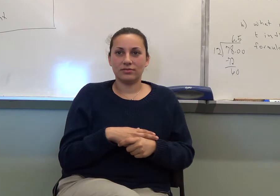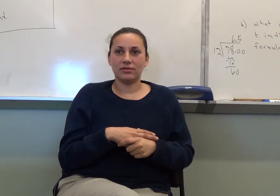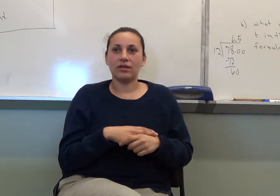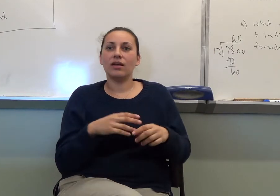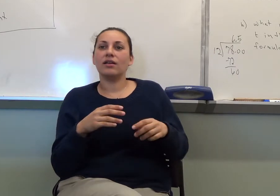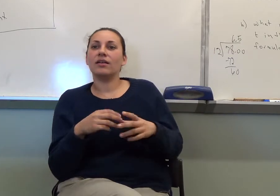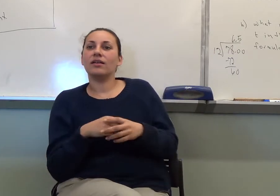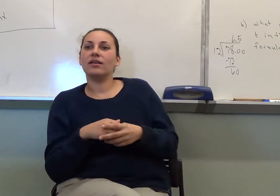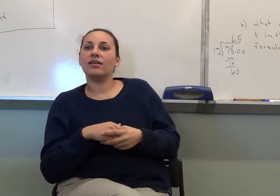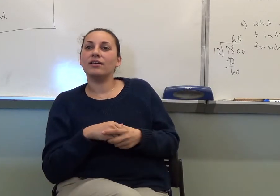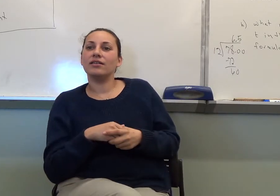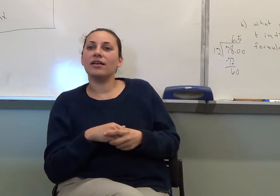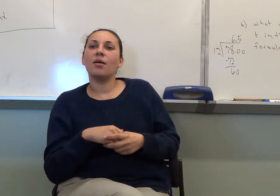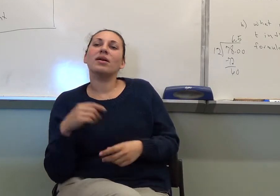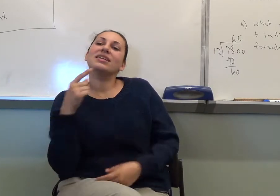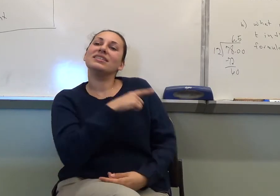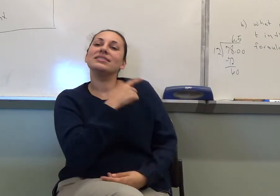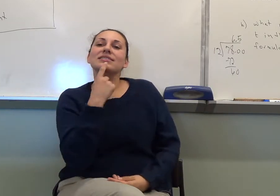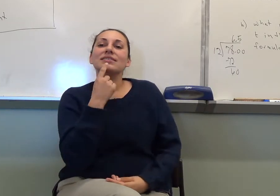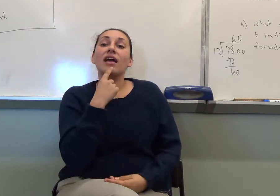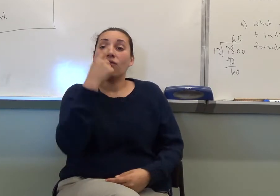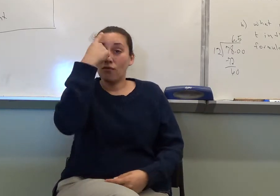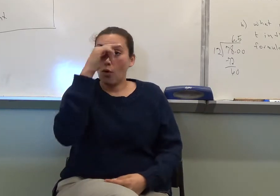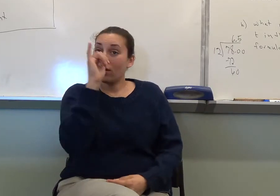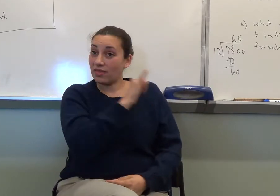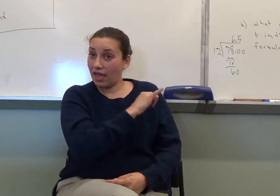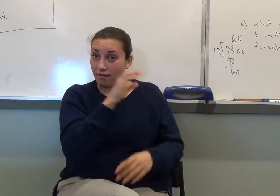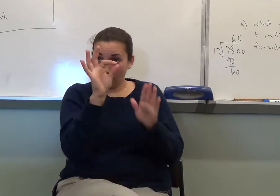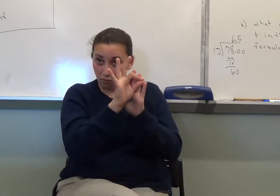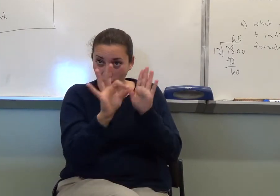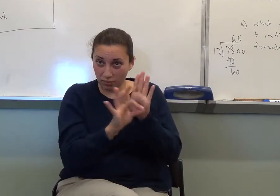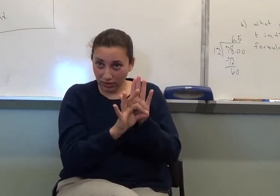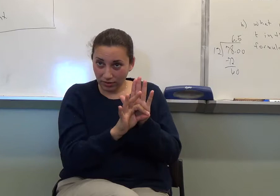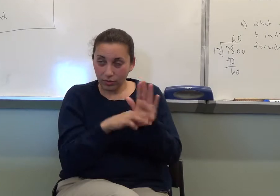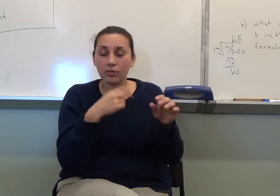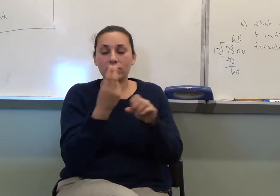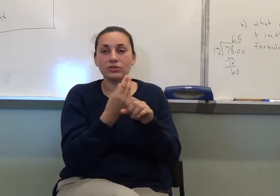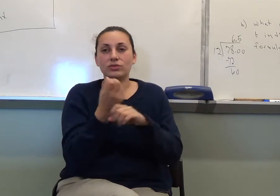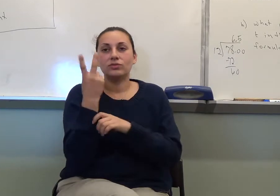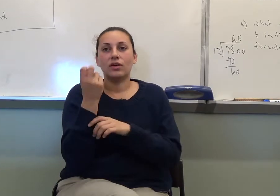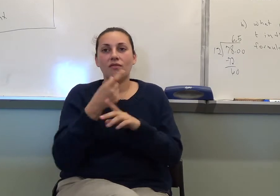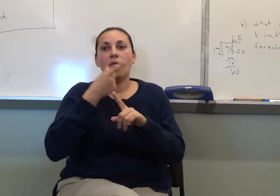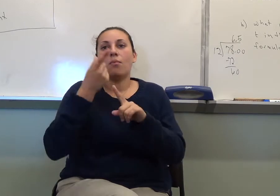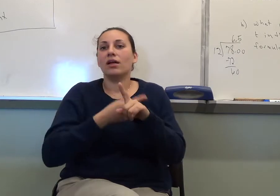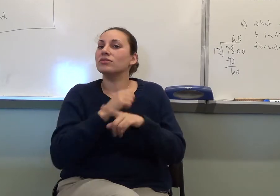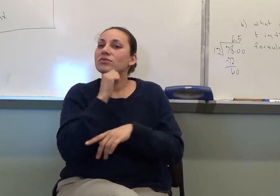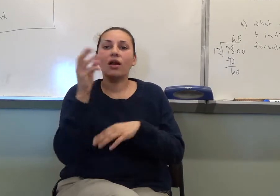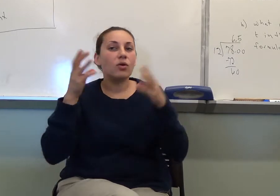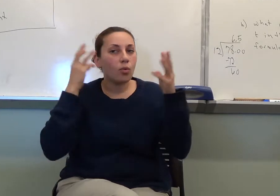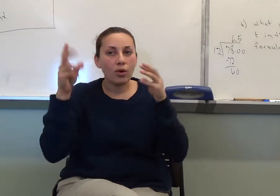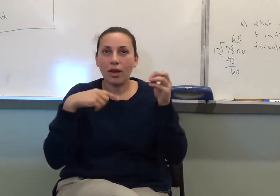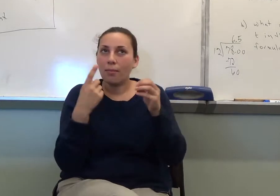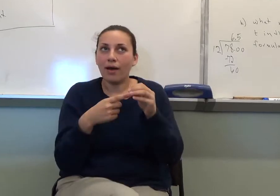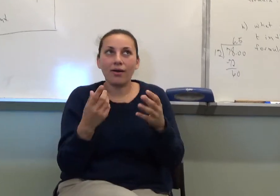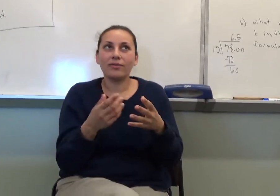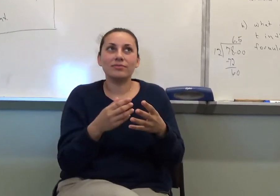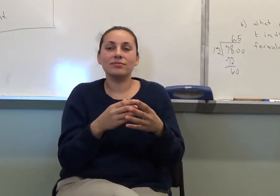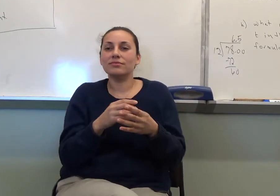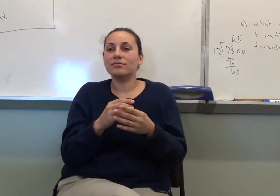repeater. Okay, and this is just to clue you into the fact, make sure that time is in